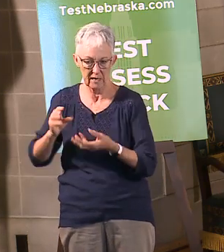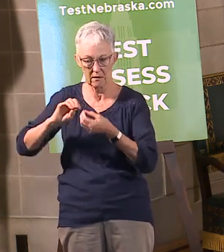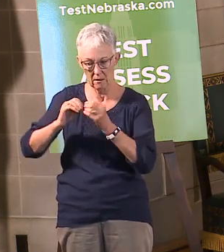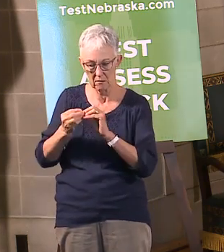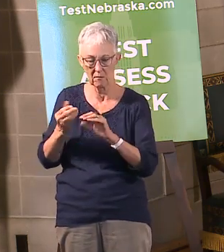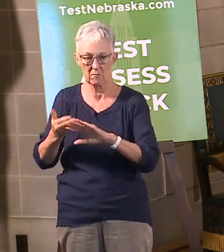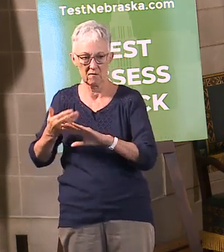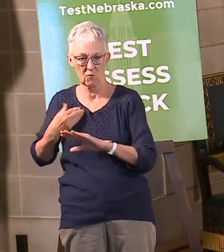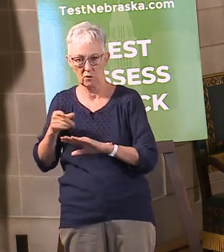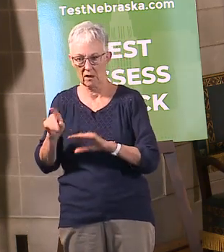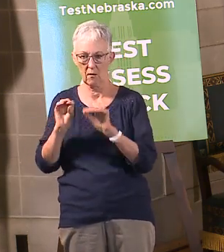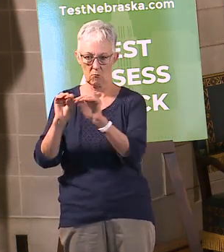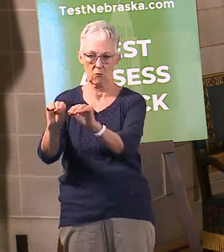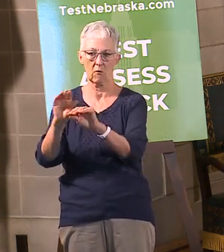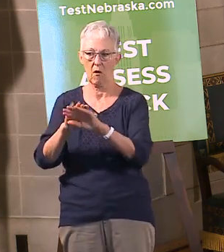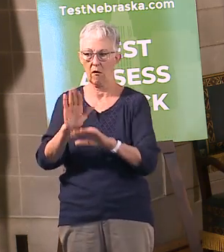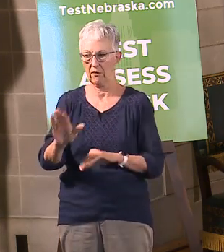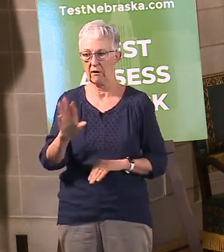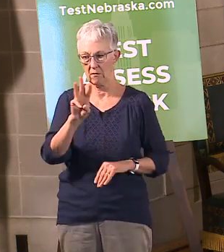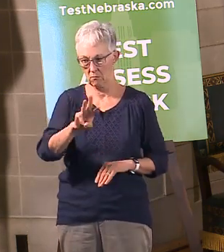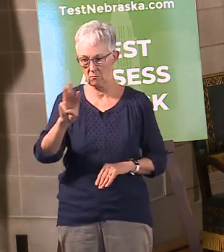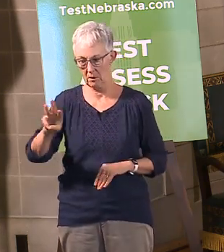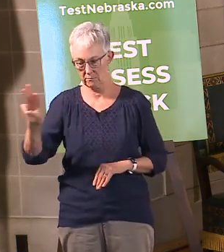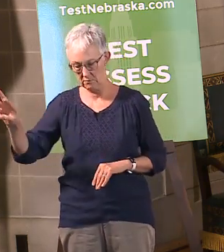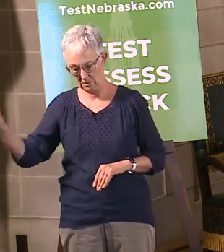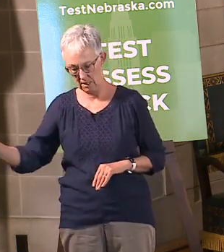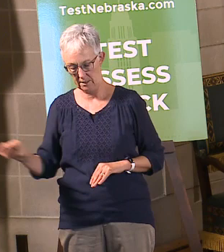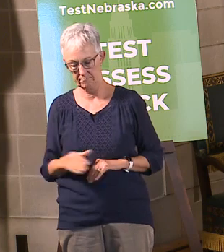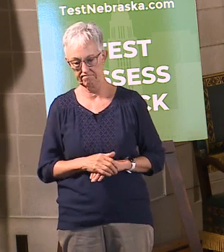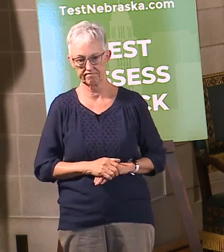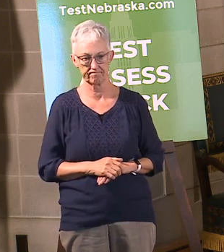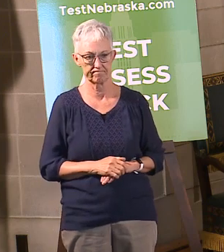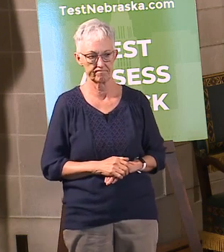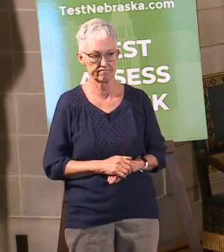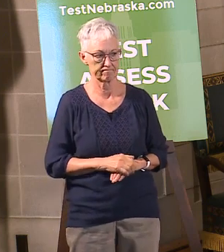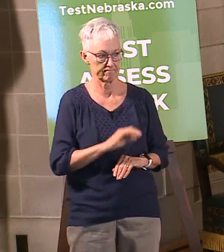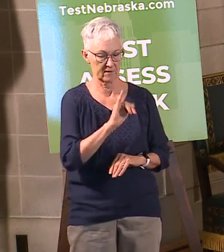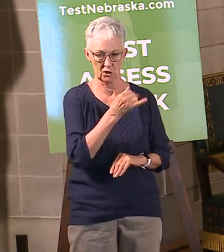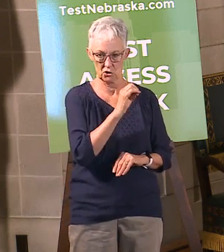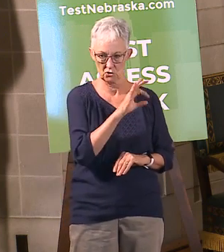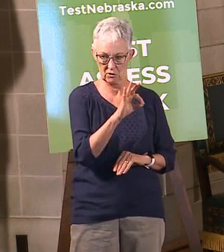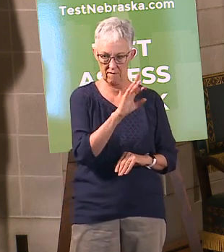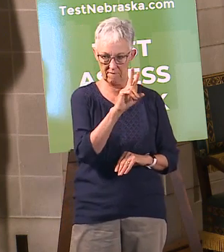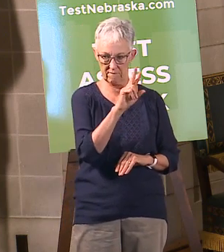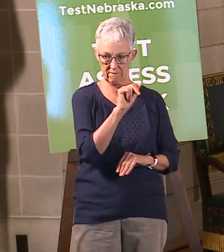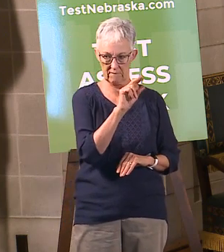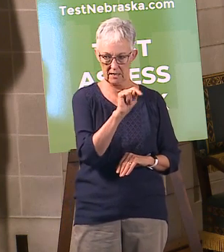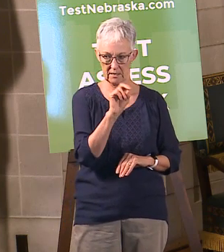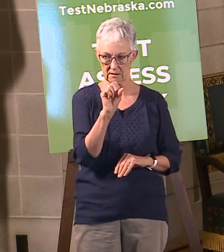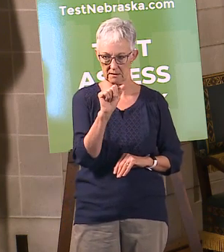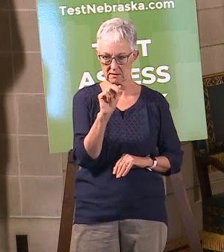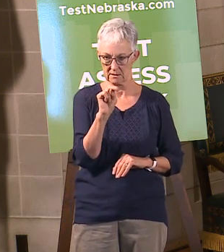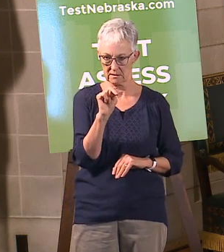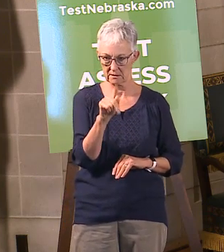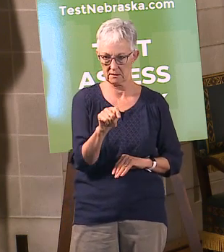of our guidance out there. Jeff Van Sant, there are more than 60 cases of COVID at a